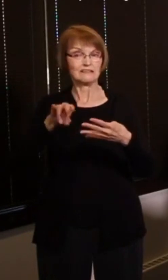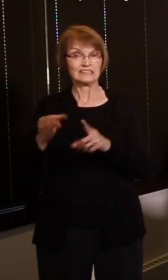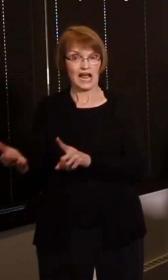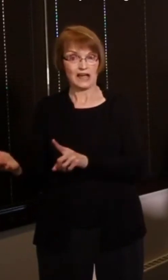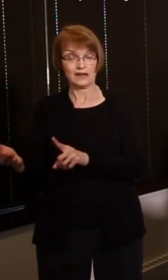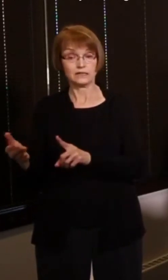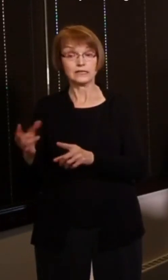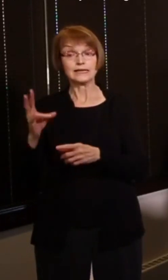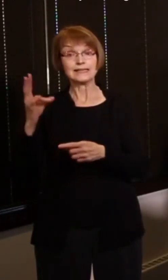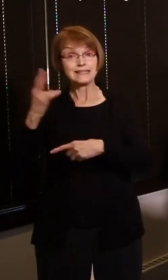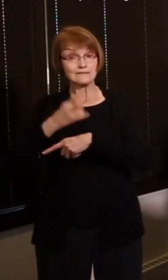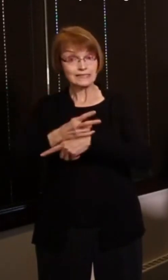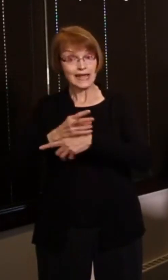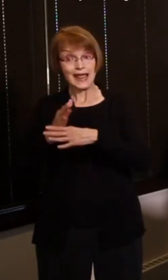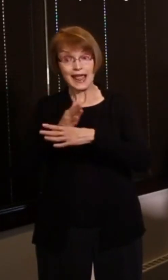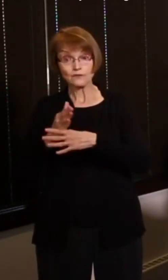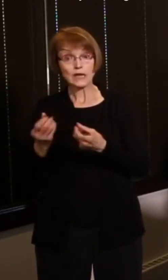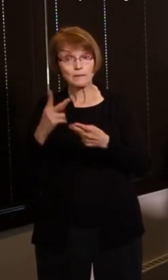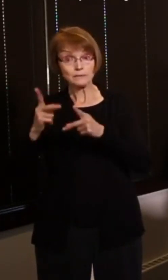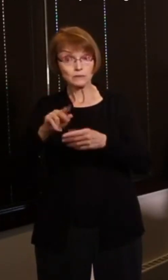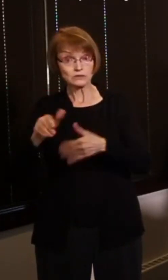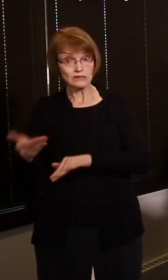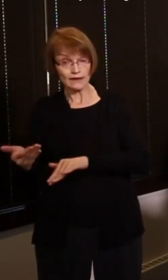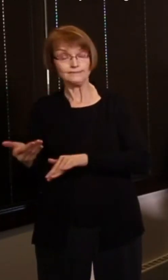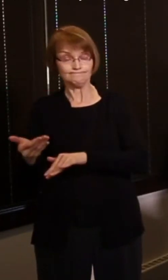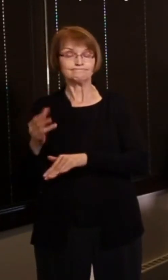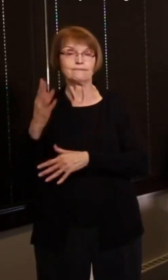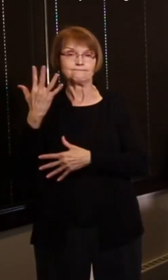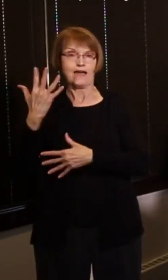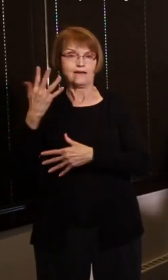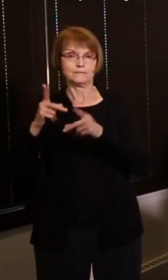7-day moving average up to 5 per day.